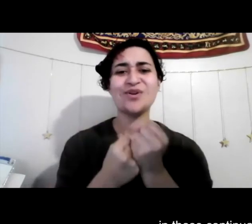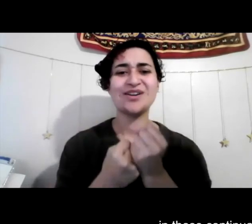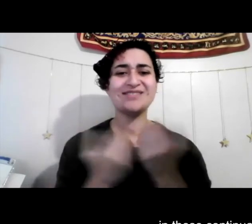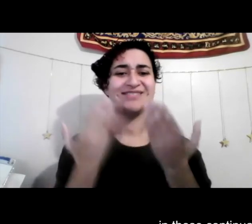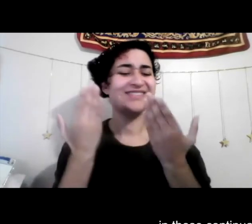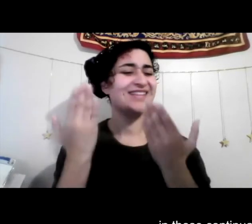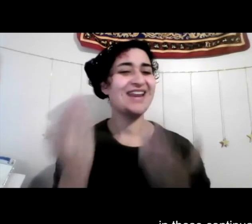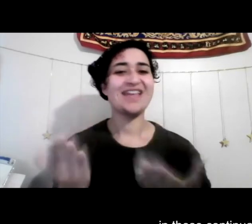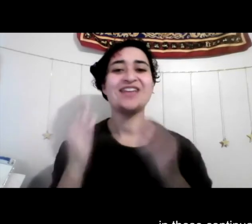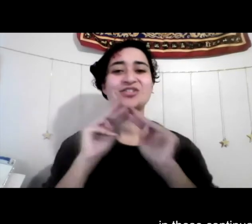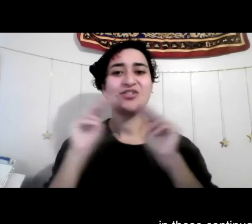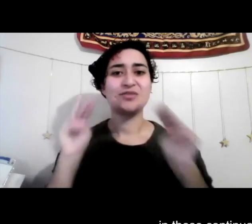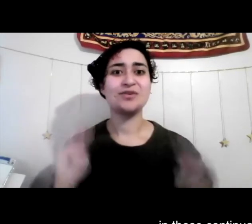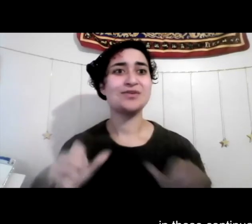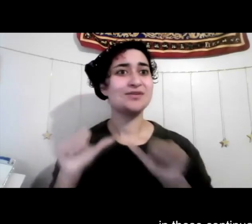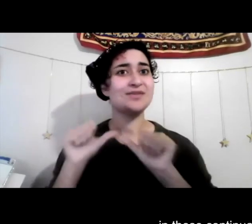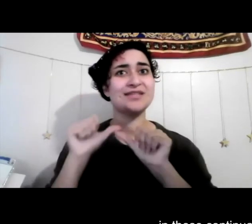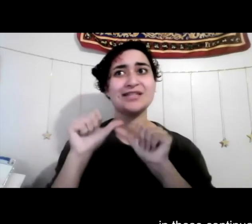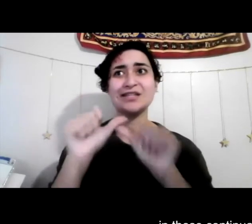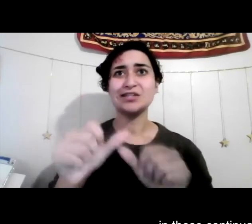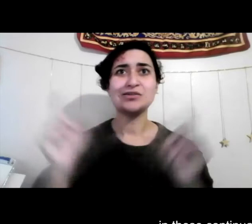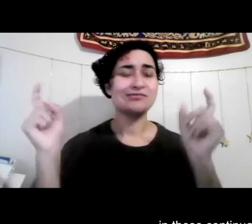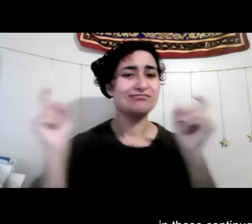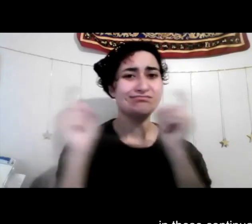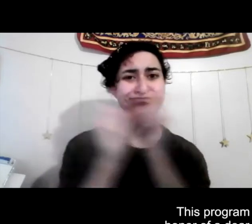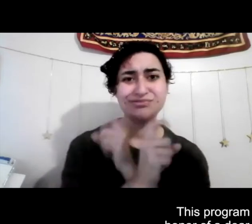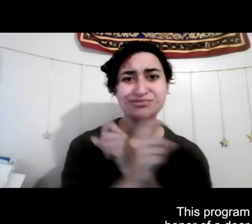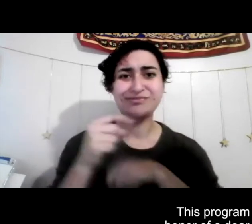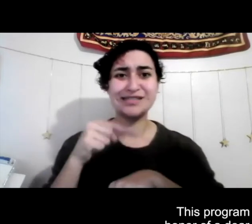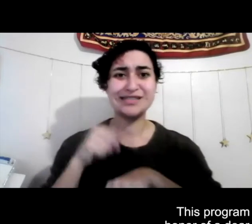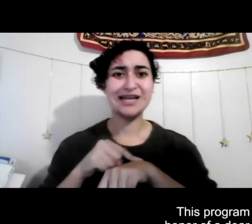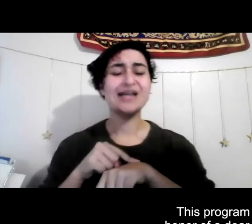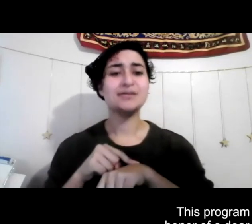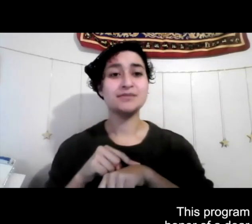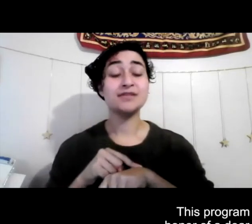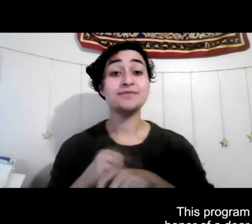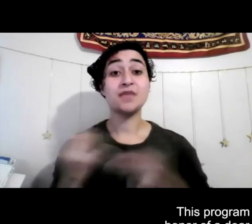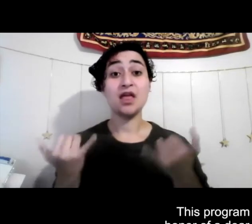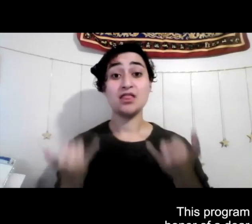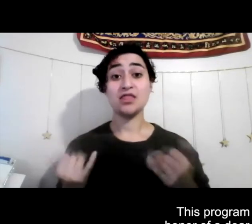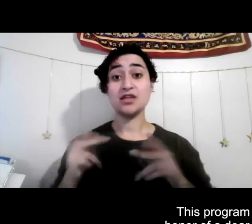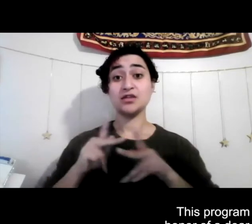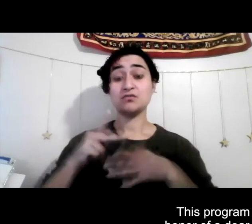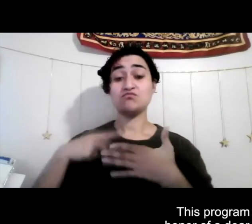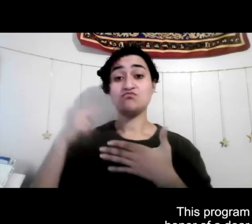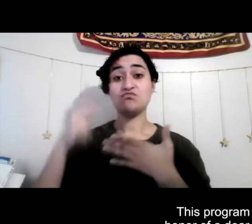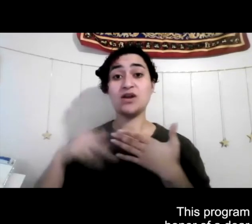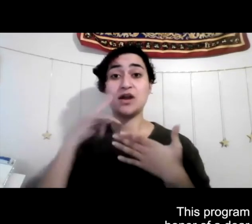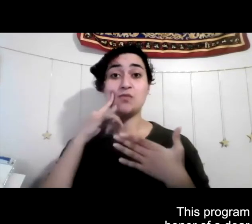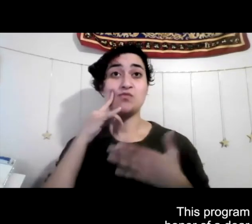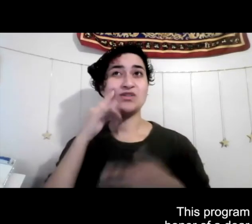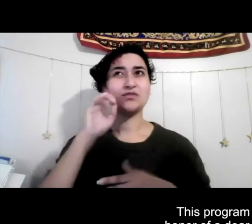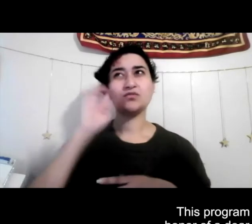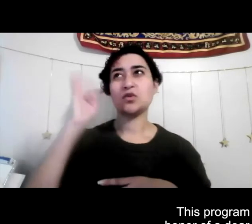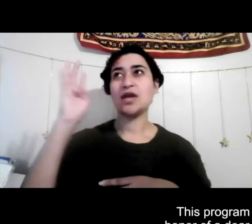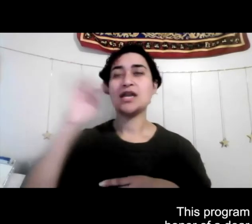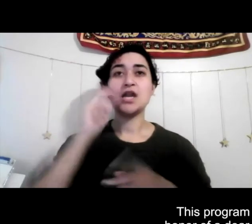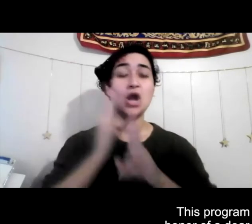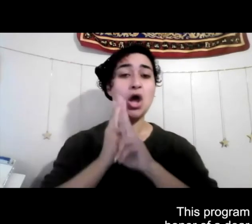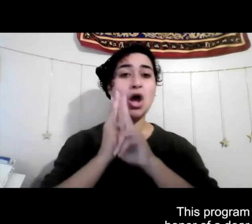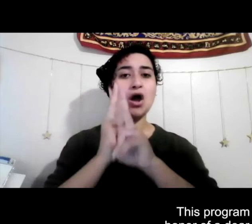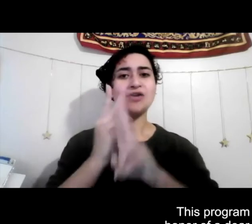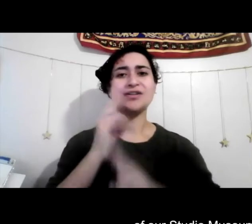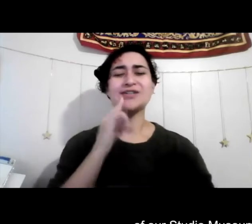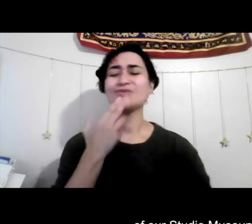in these continually complex times. This program was created in honor of a dear,